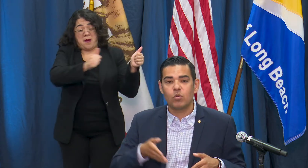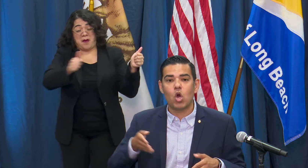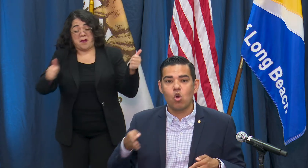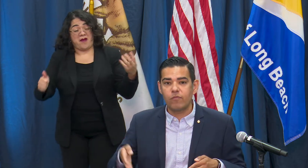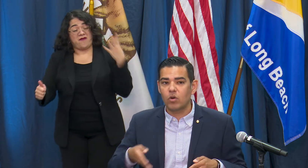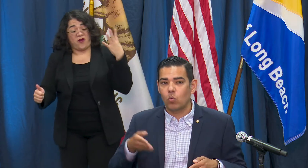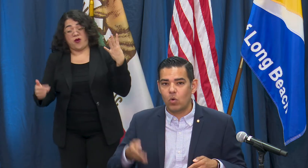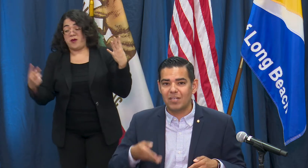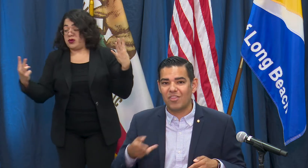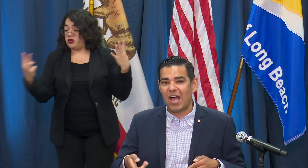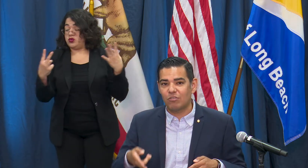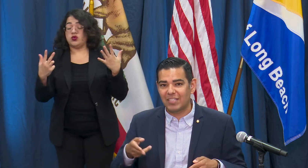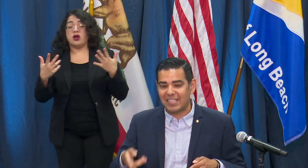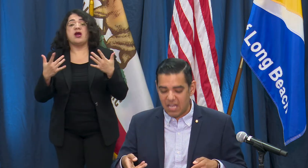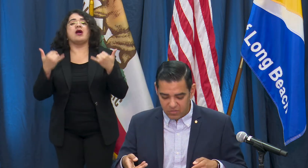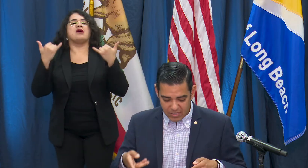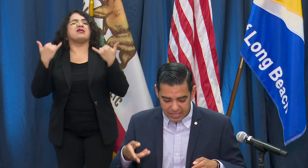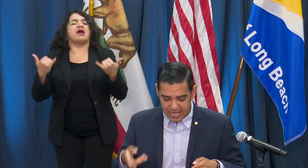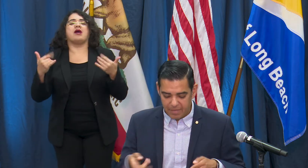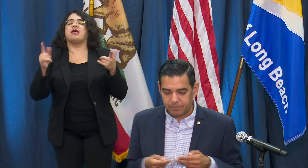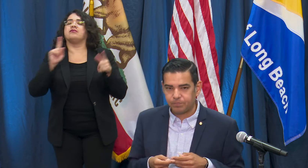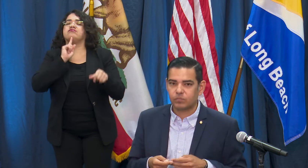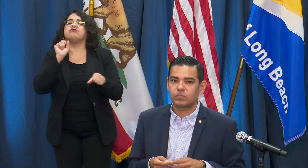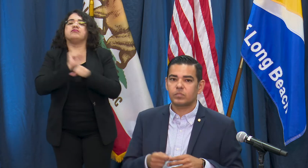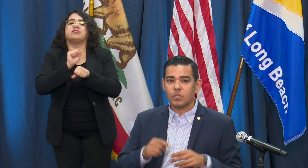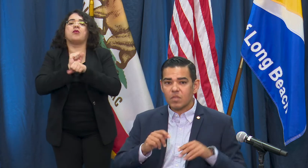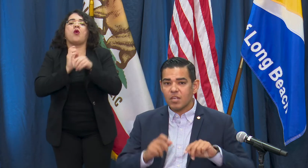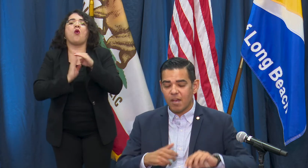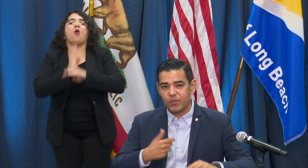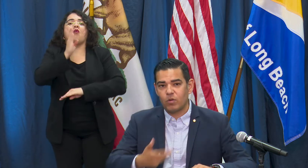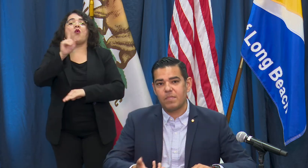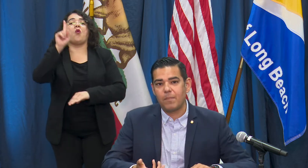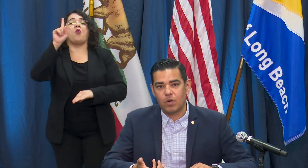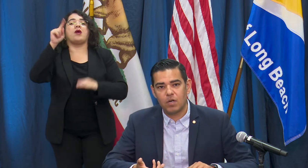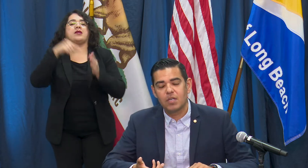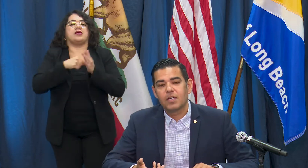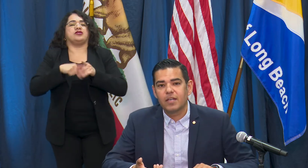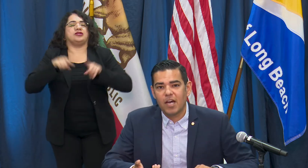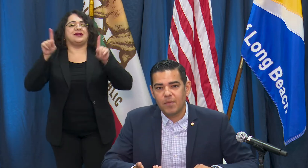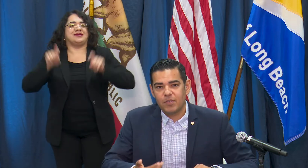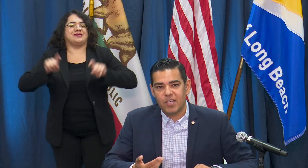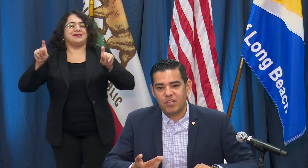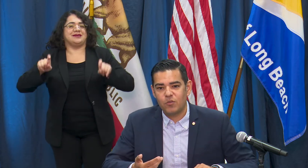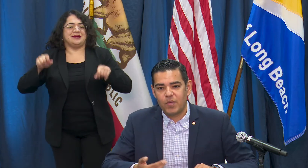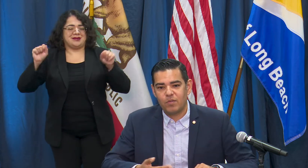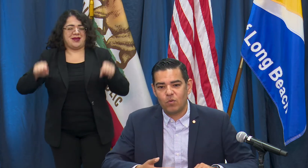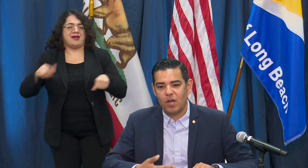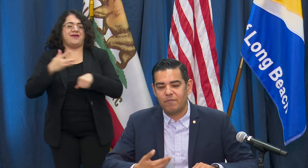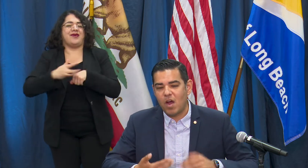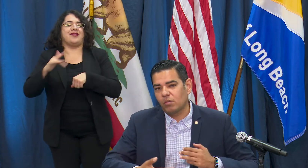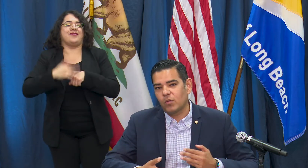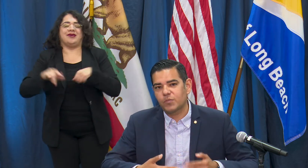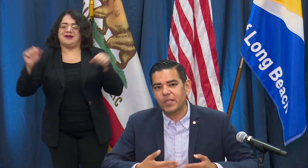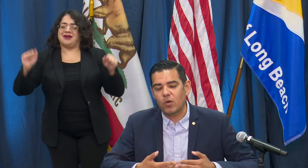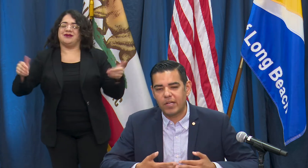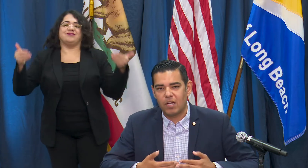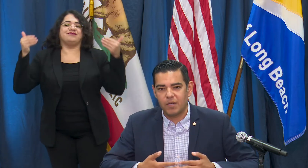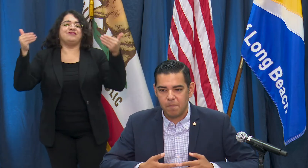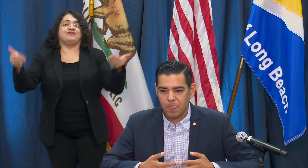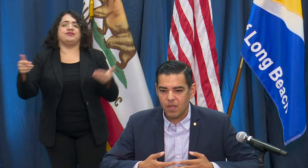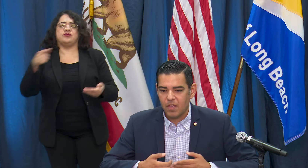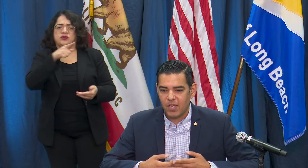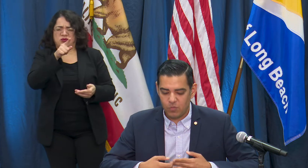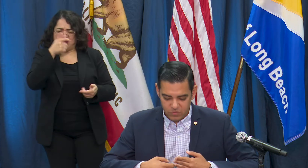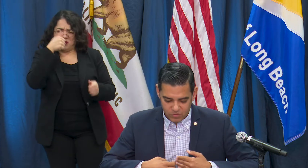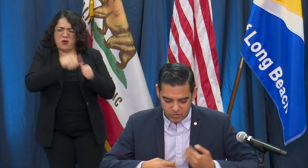1,000 to over 1,000 tests a day. Now, if you remember, and you've been following what's been going